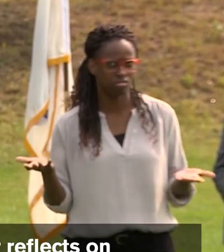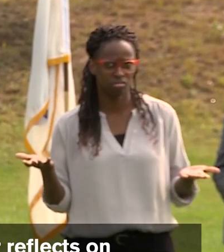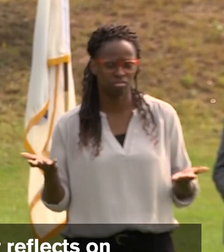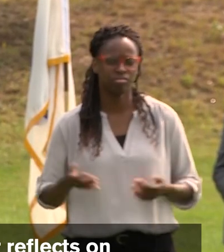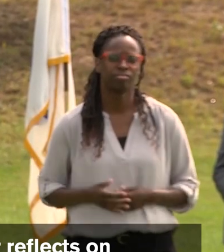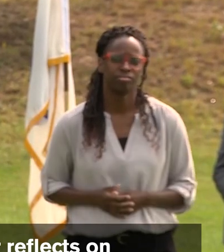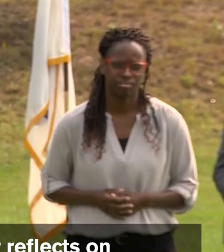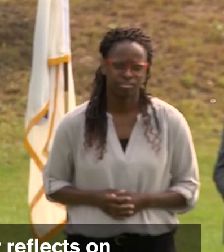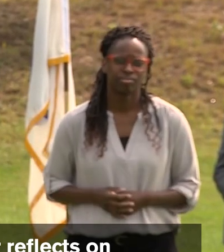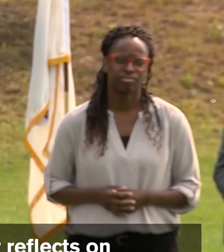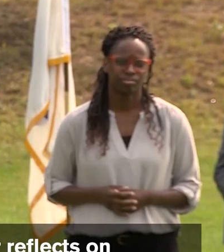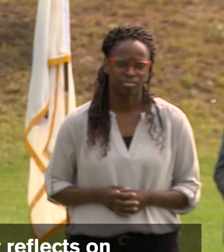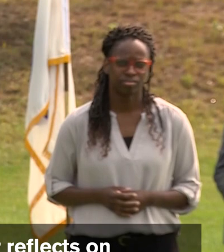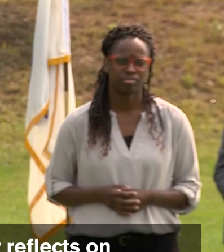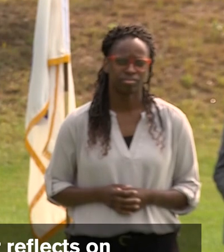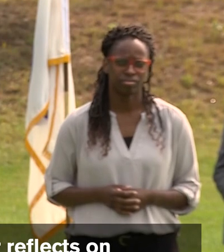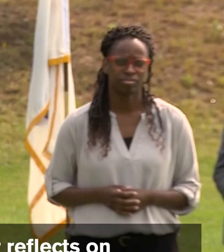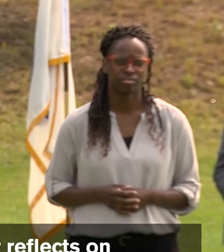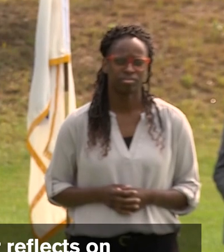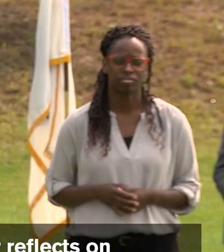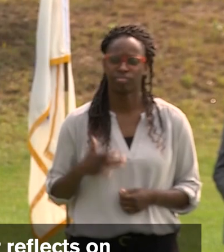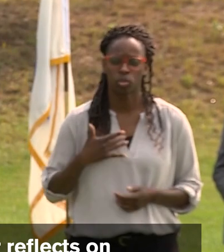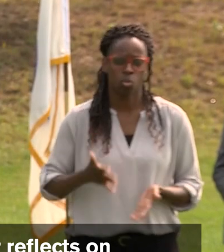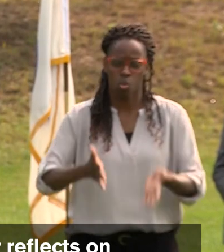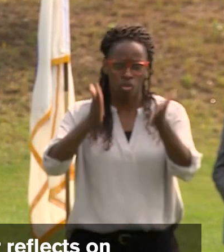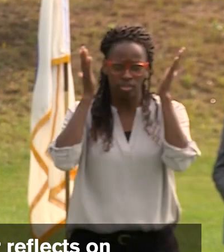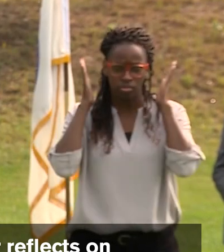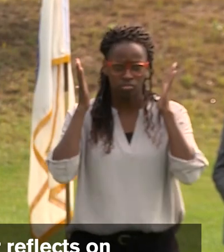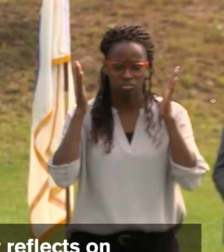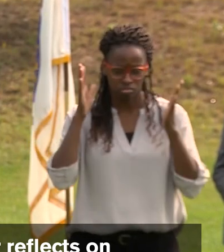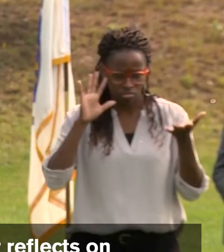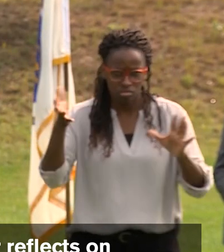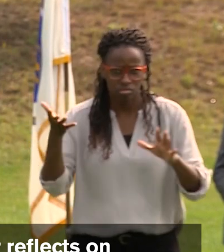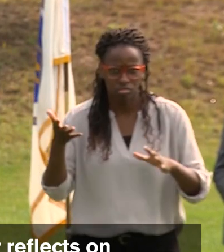and in some ways overwhelming event.